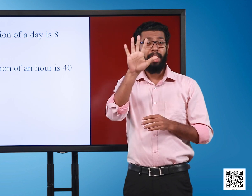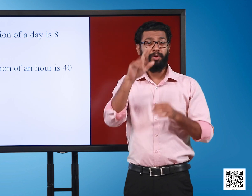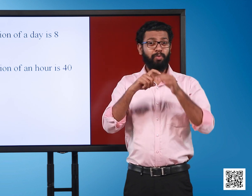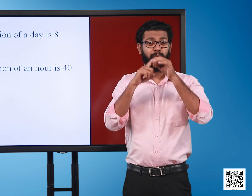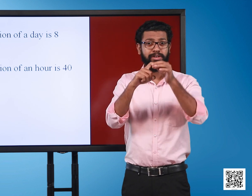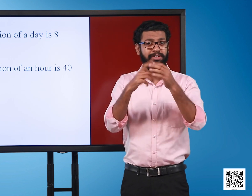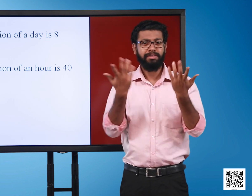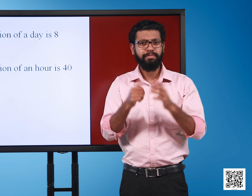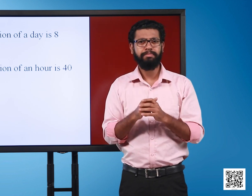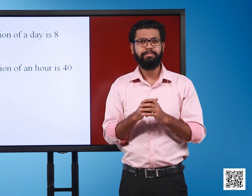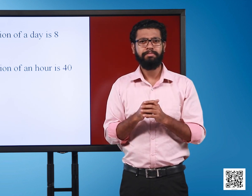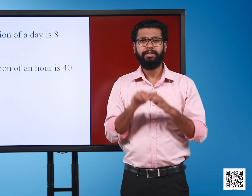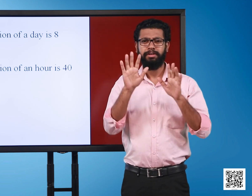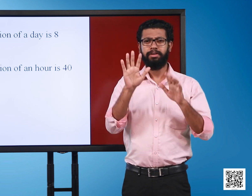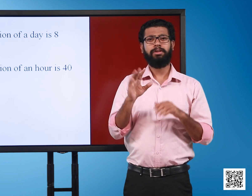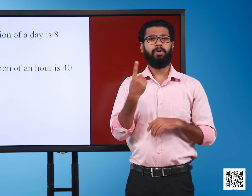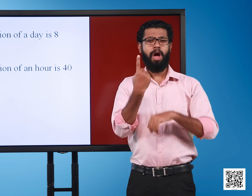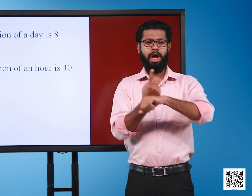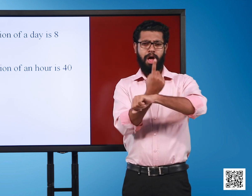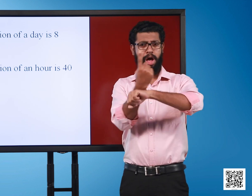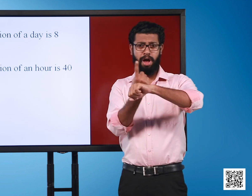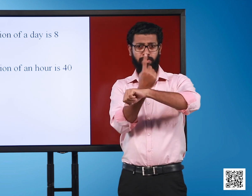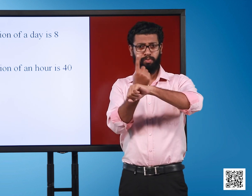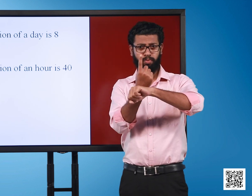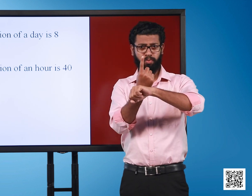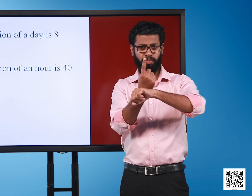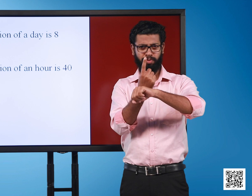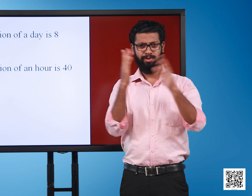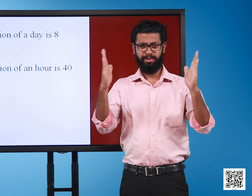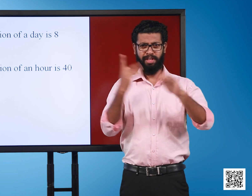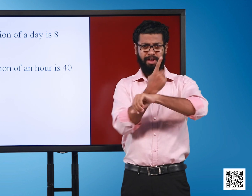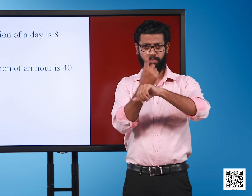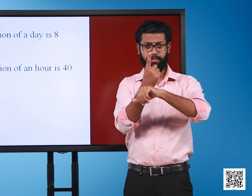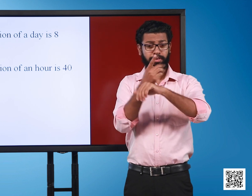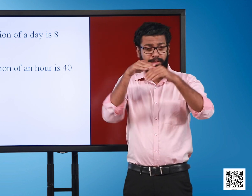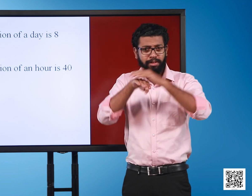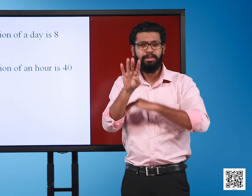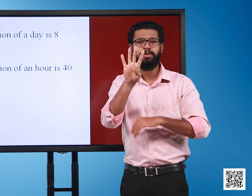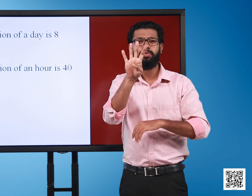Five. What fraction of an hour is 40 minutes?